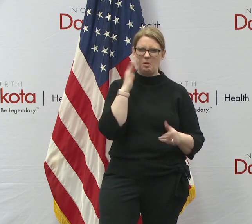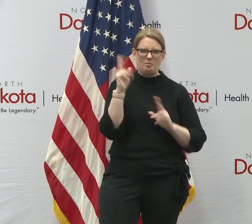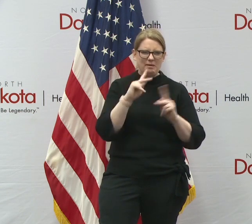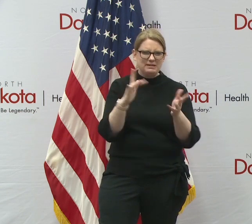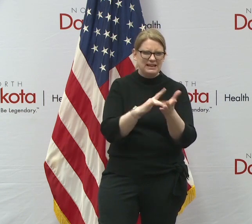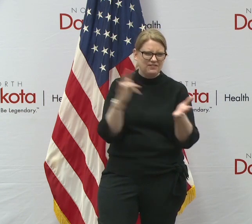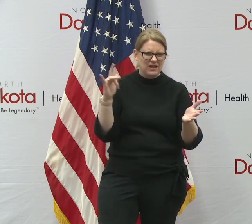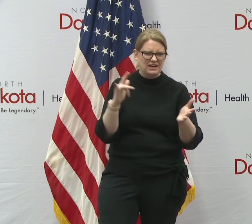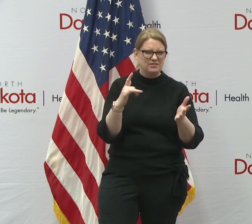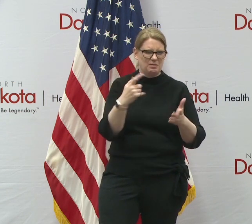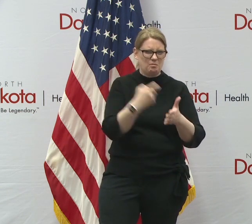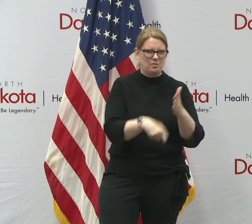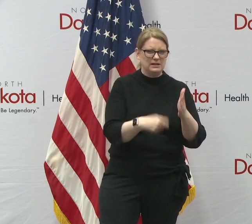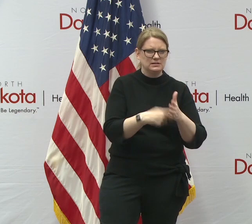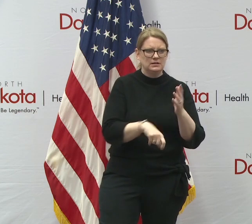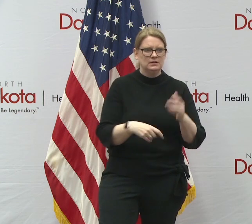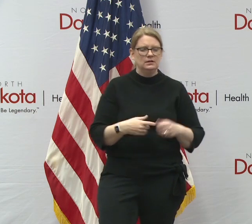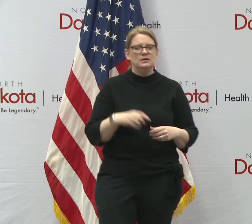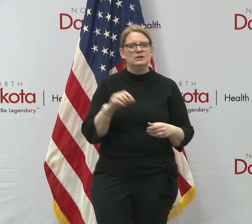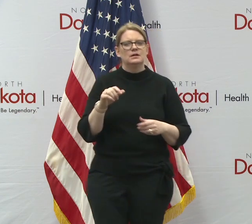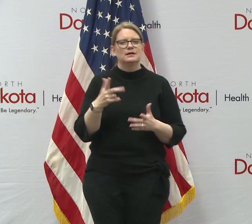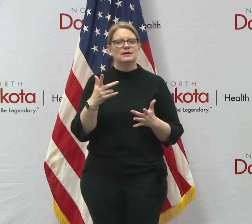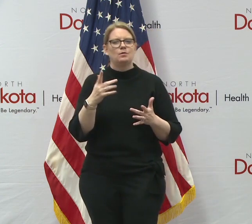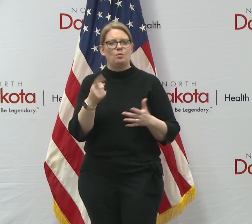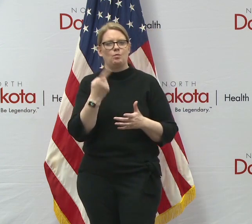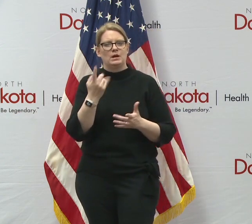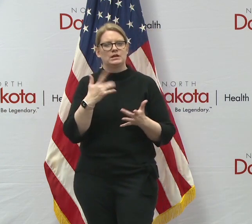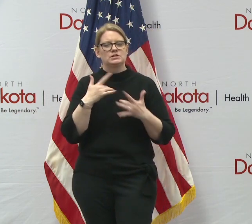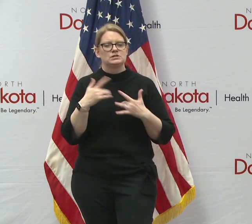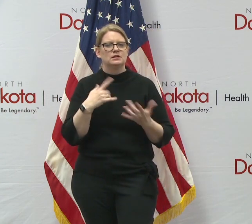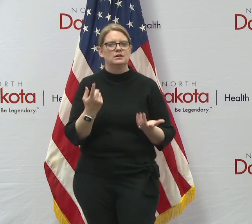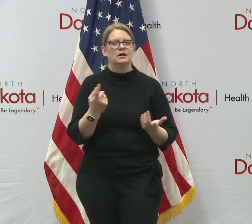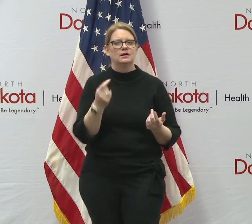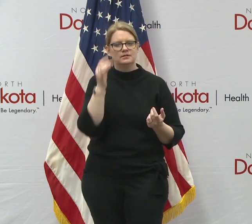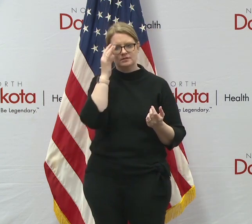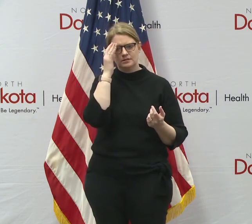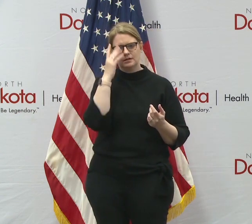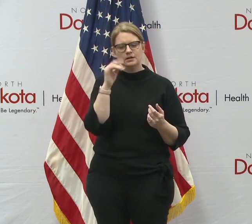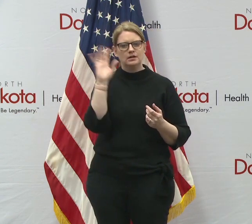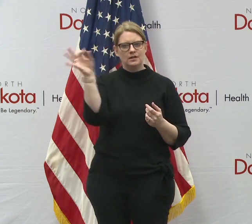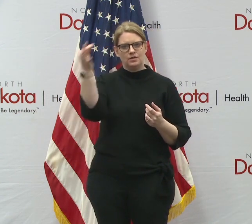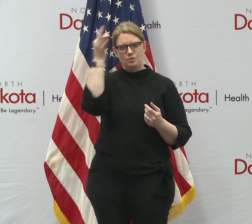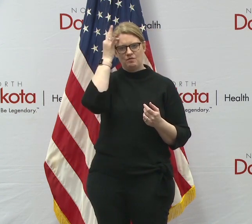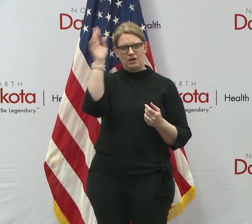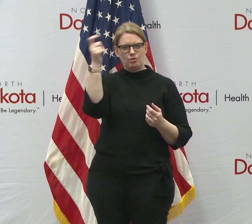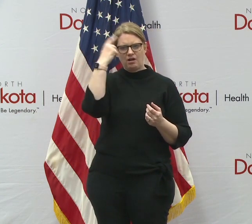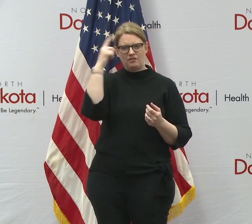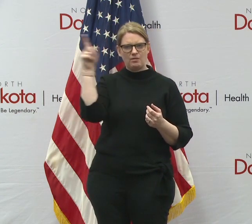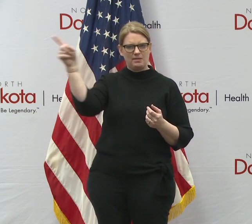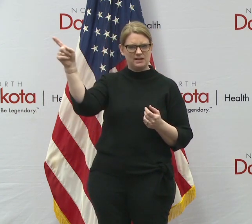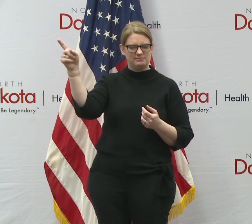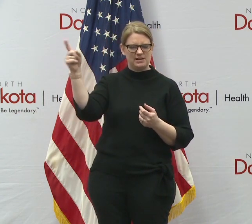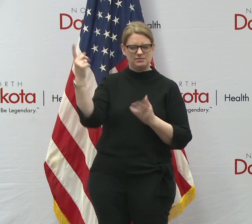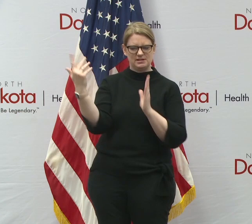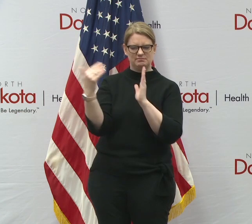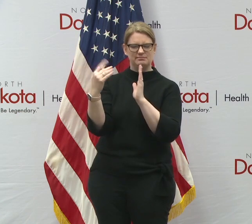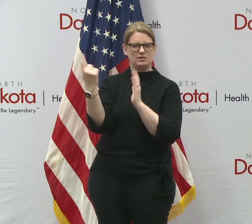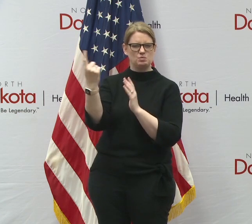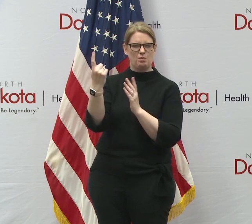price gouging concerns directly brought. The only one I would say is the one that we know through the federal government that's been raised, that came up